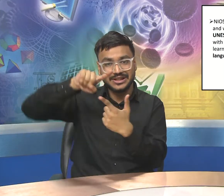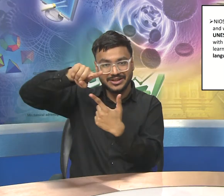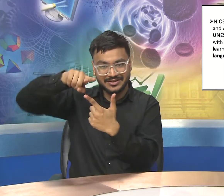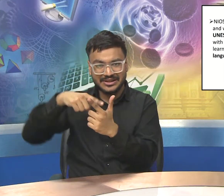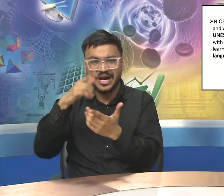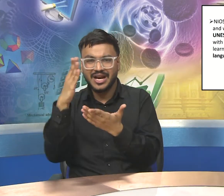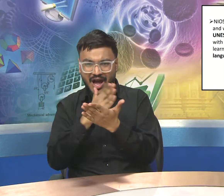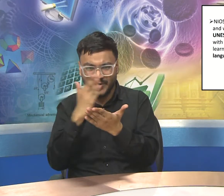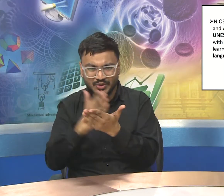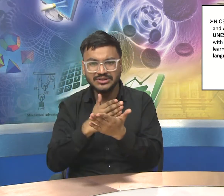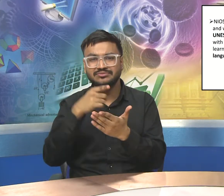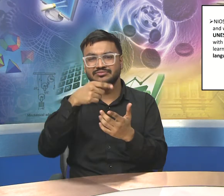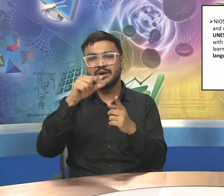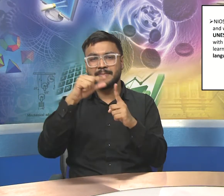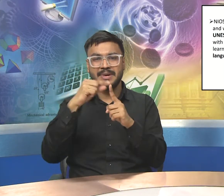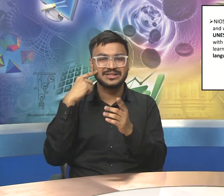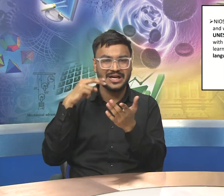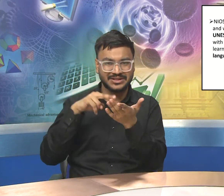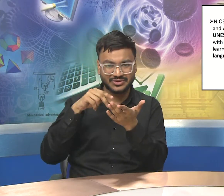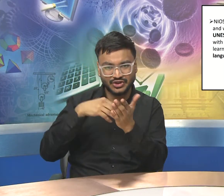2021 by UNESCO